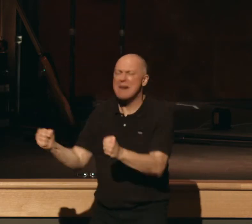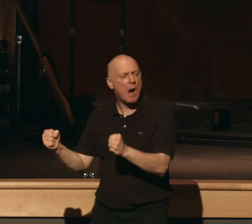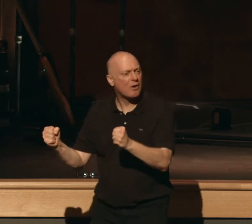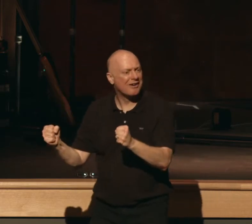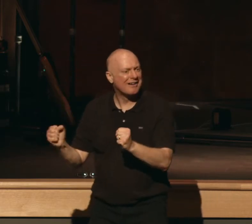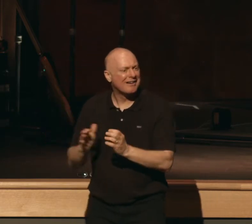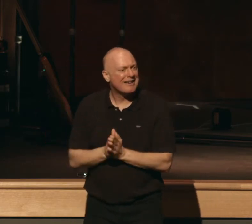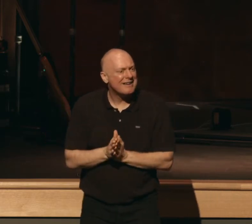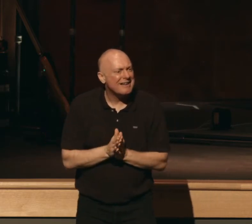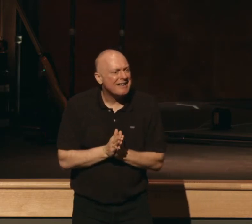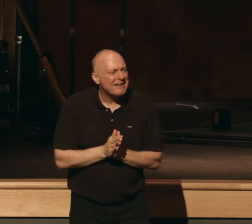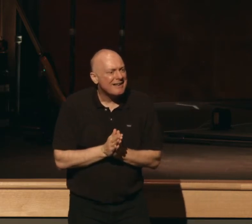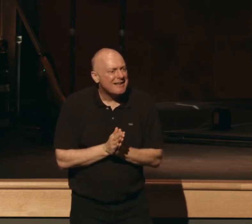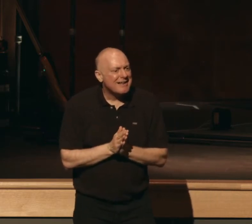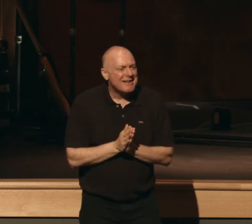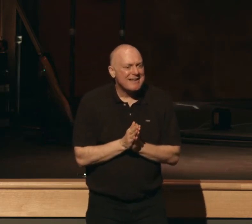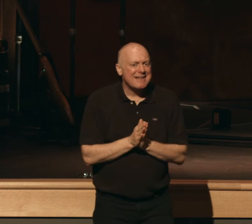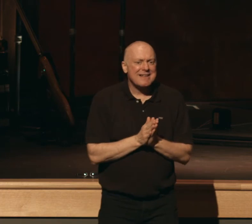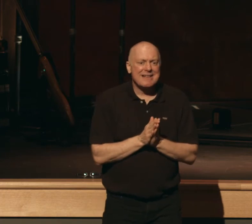power.